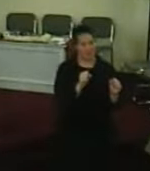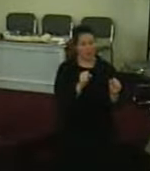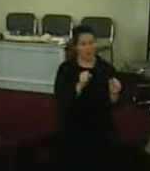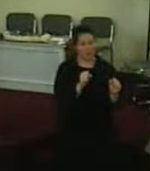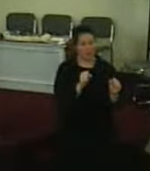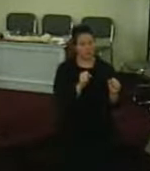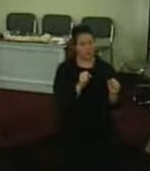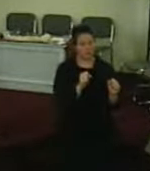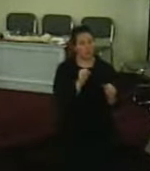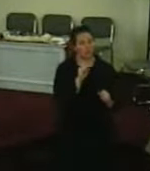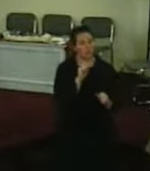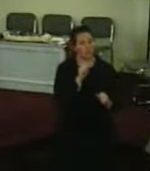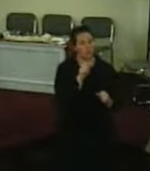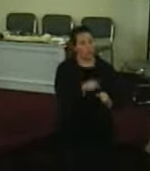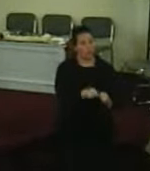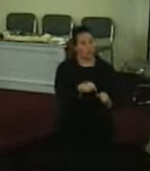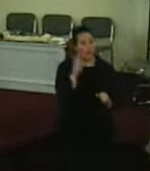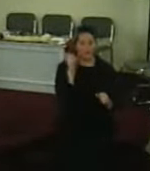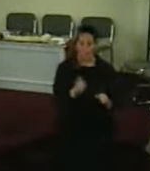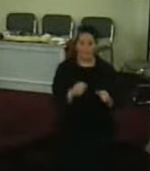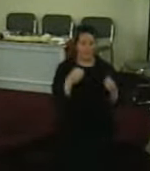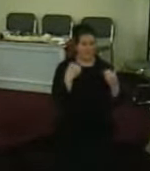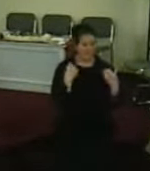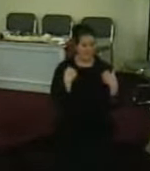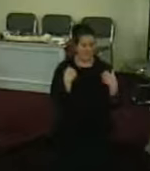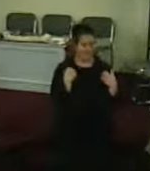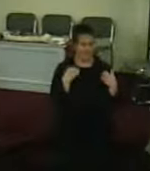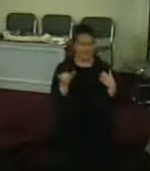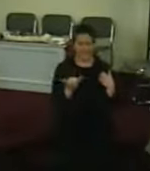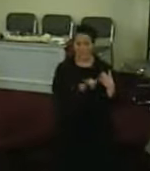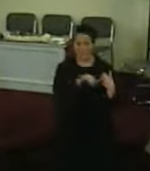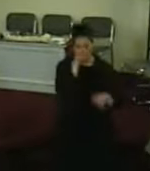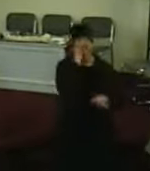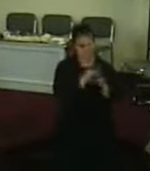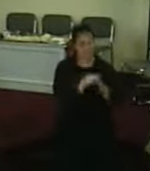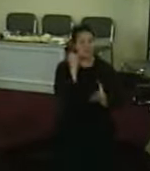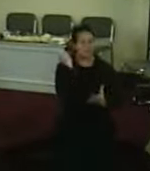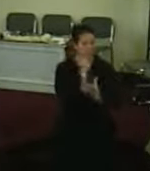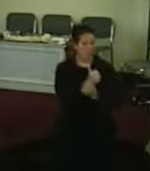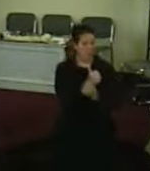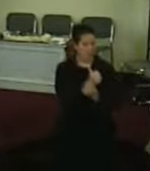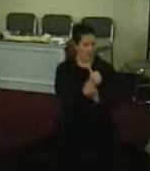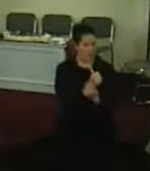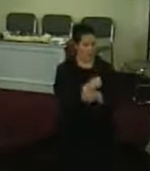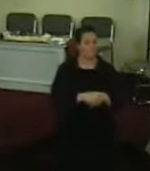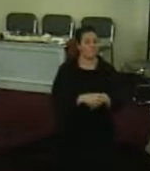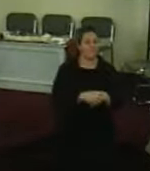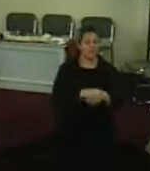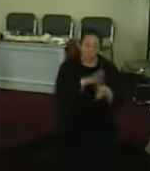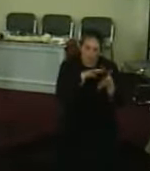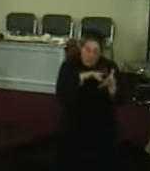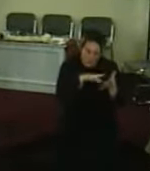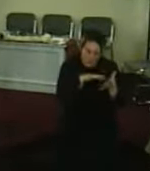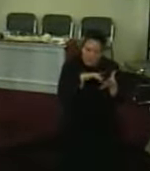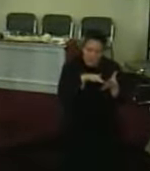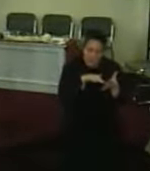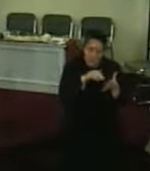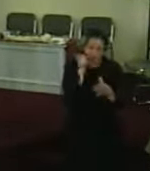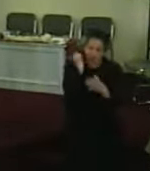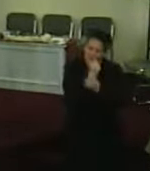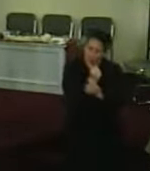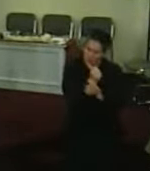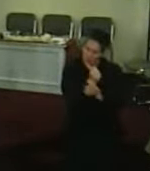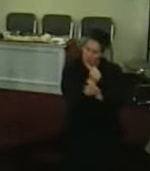the faith of Abraham. So when you study Abraham, you're finding out what